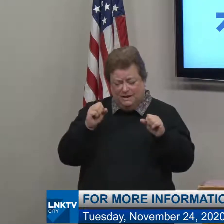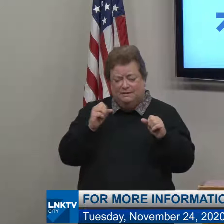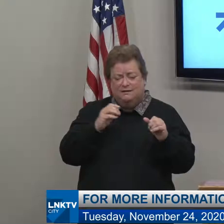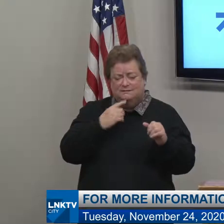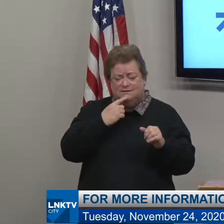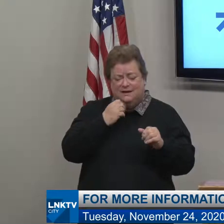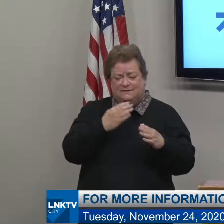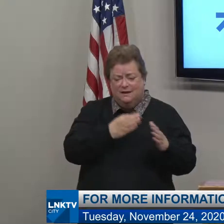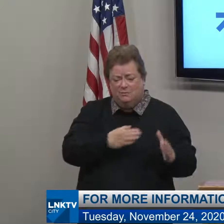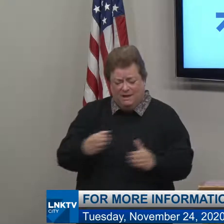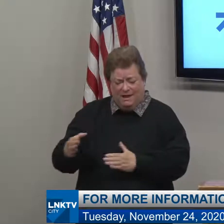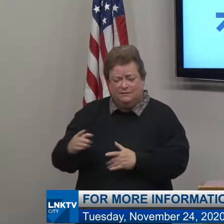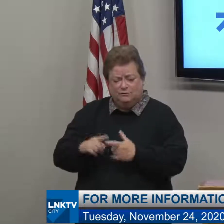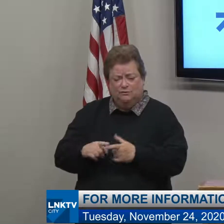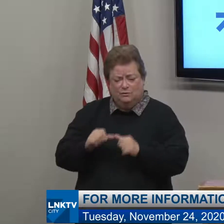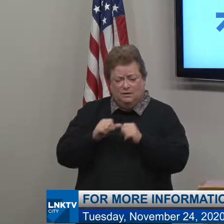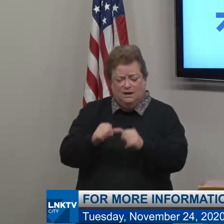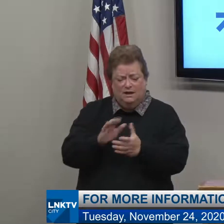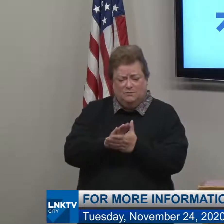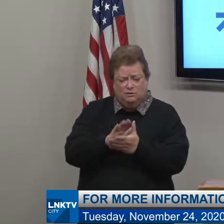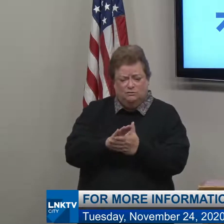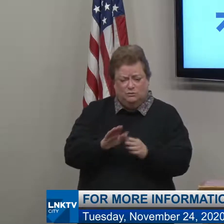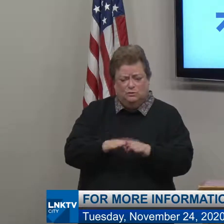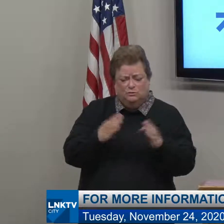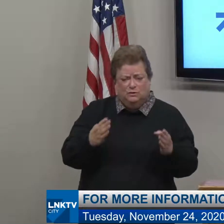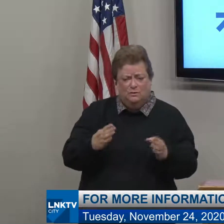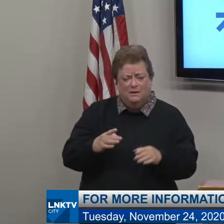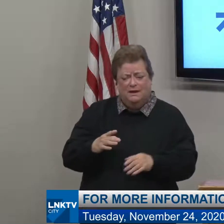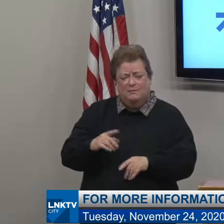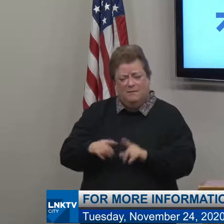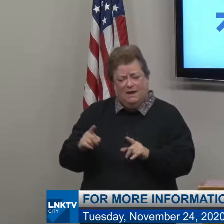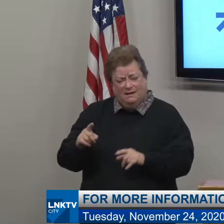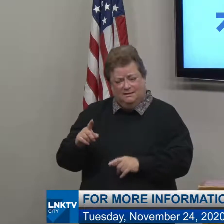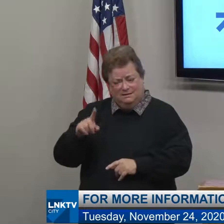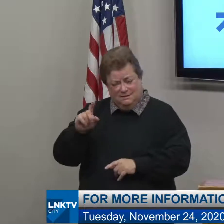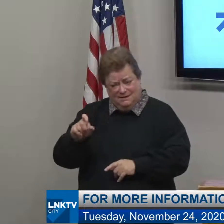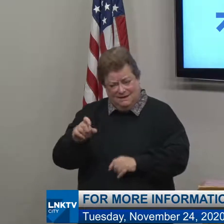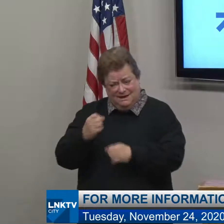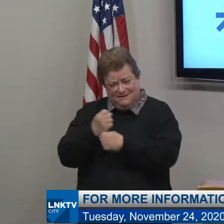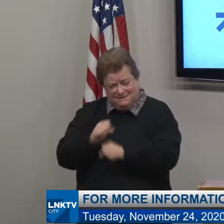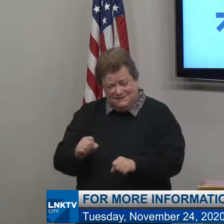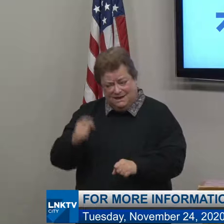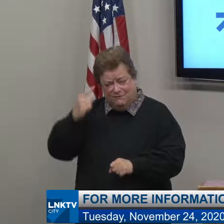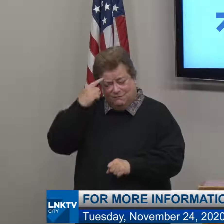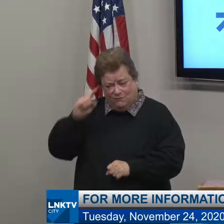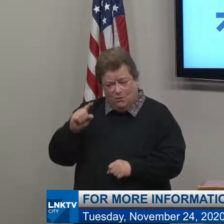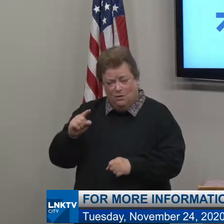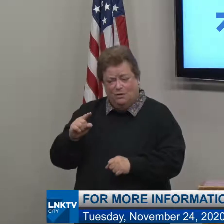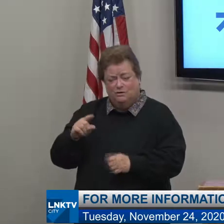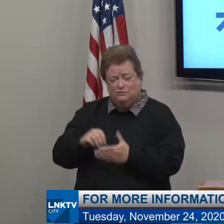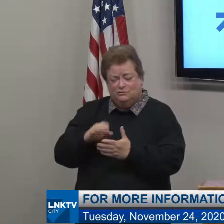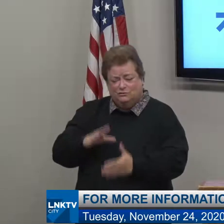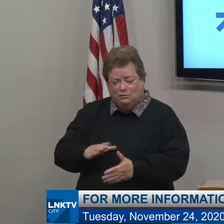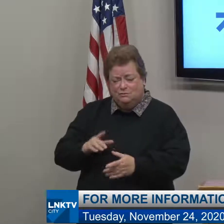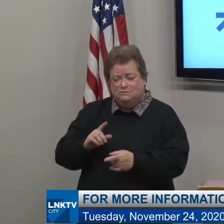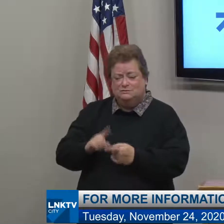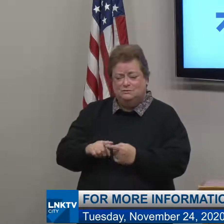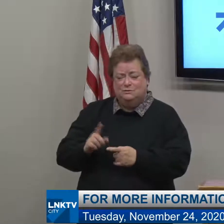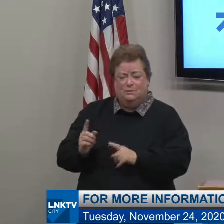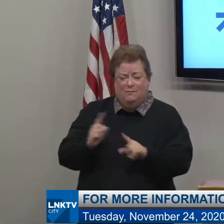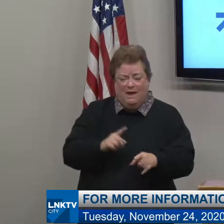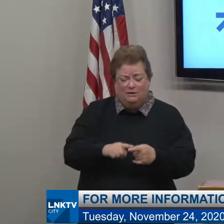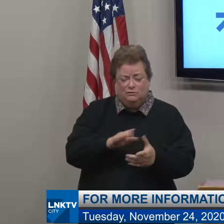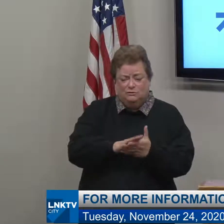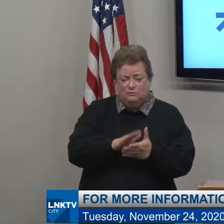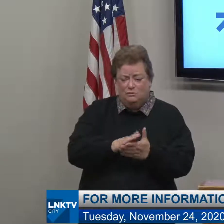health department. Is it safe for students to be going back to schools after potentially gathering with family members